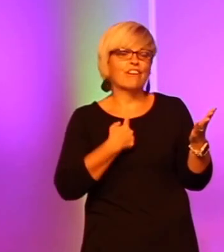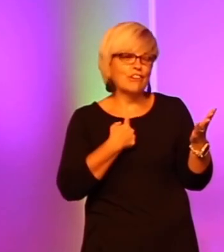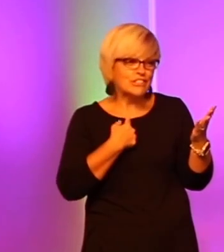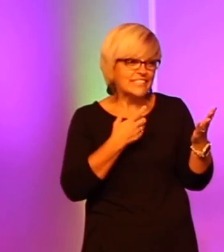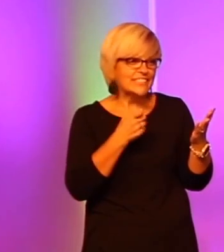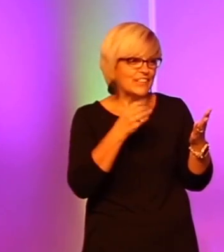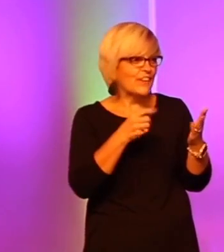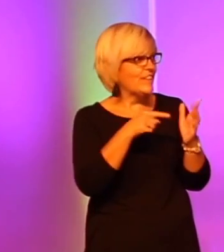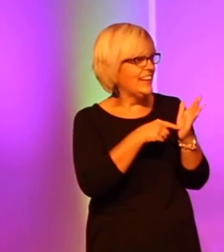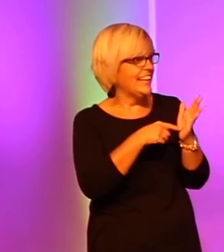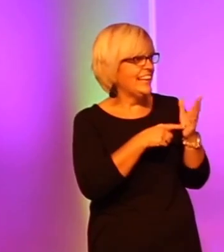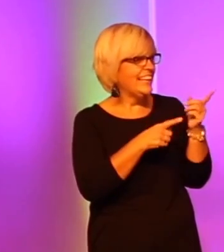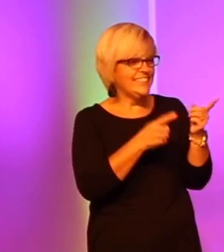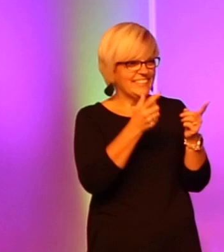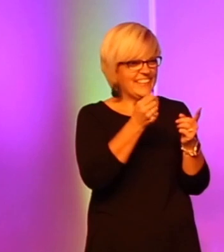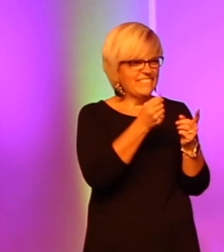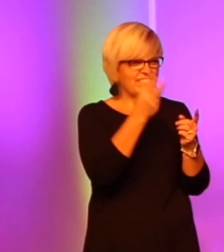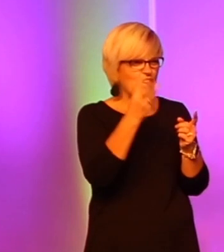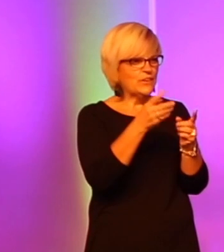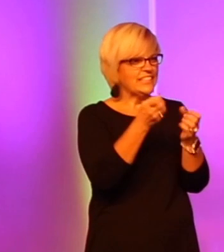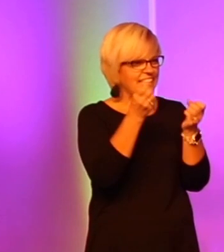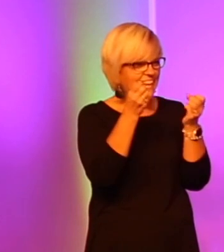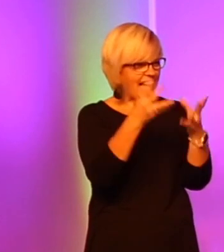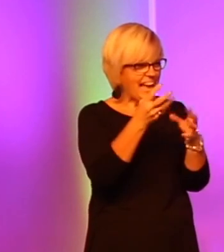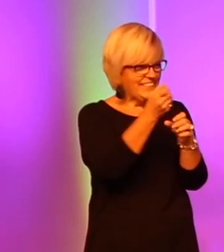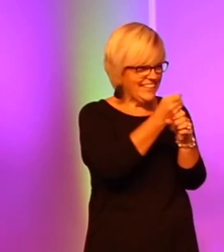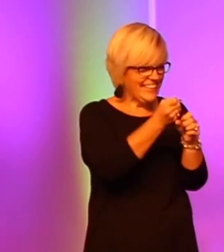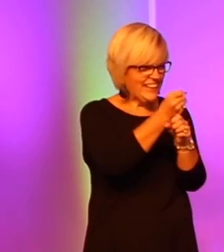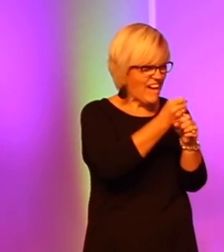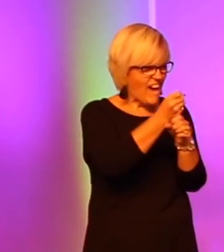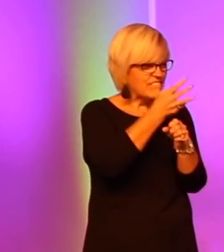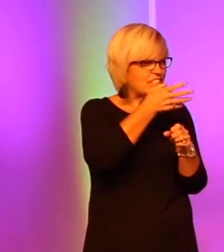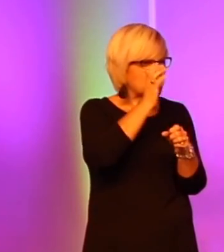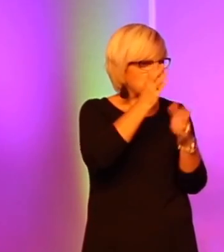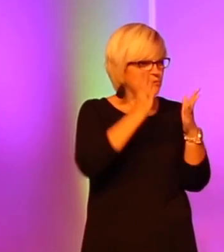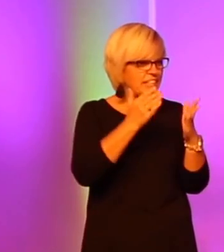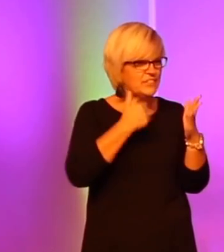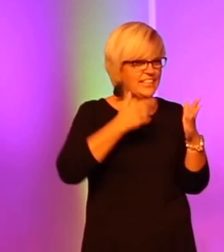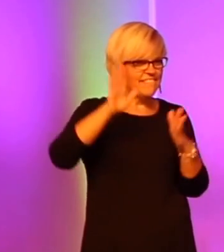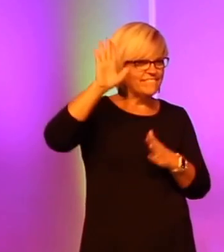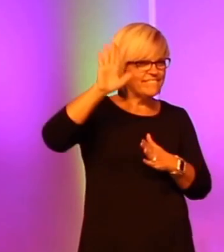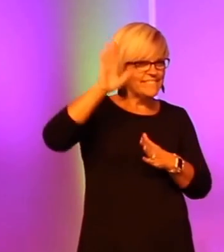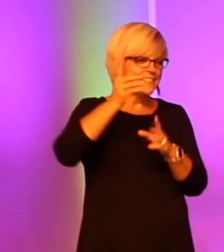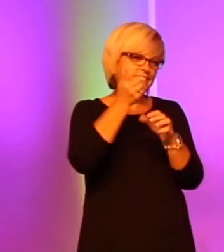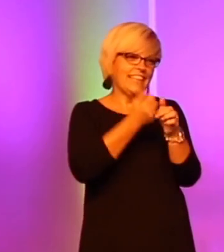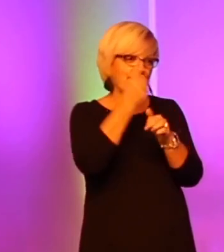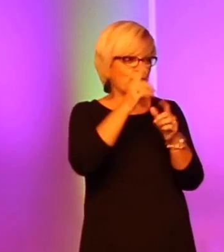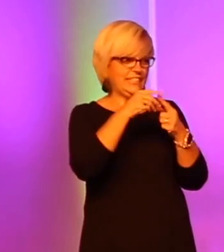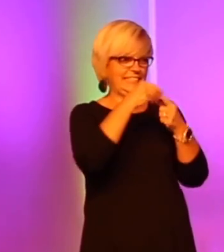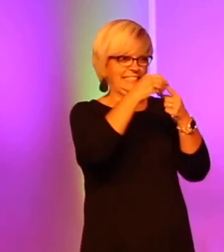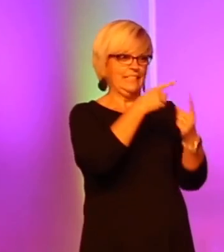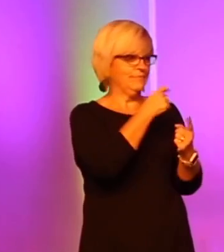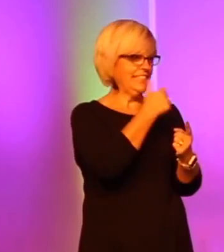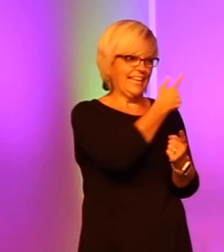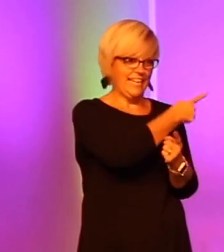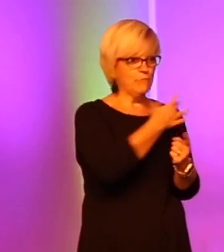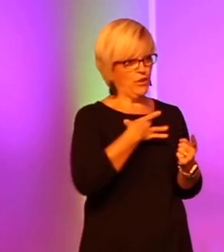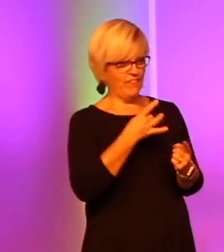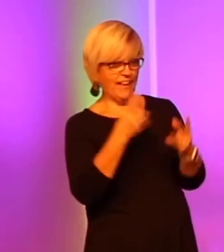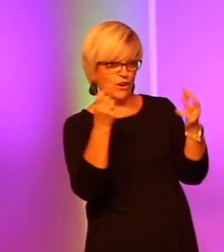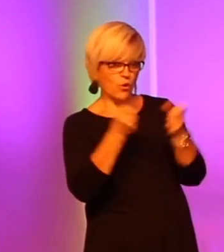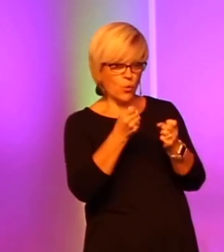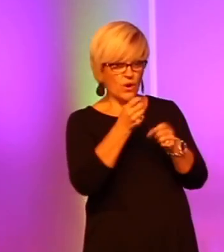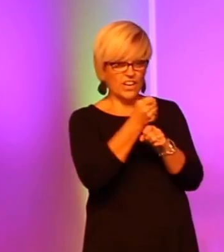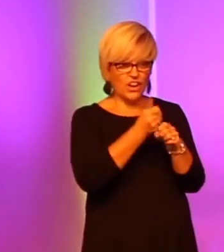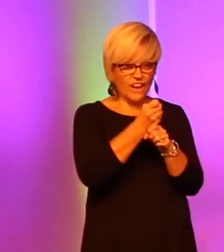to these. Just a few simple life hacks. How many coffee drinkers do we have in the house? Everybody but me, I guess, all right? You like cold